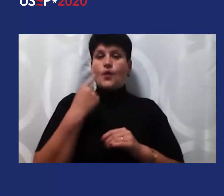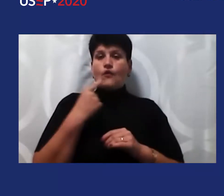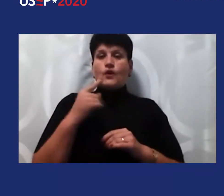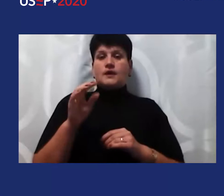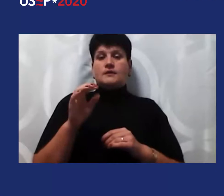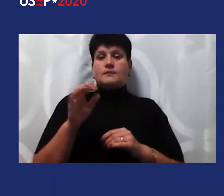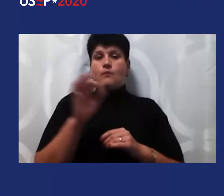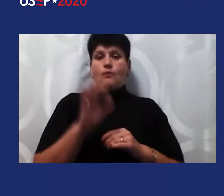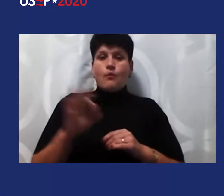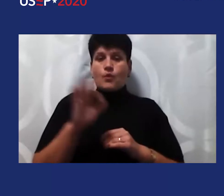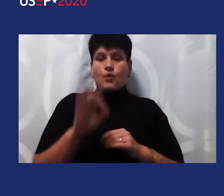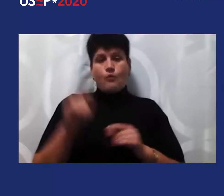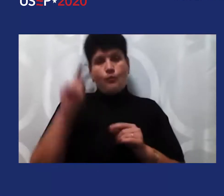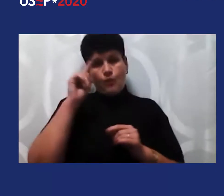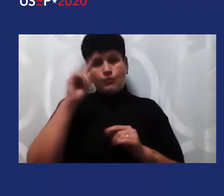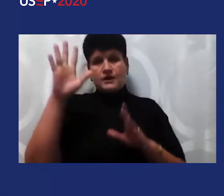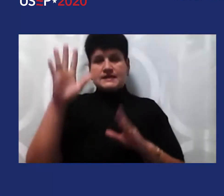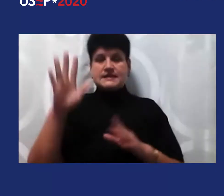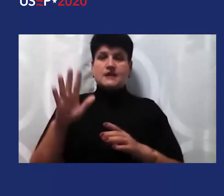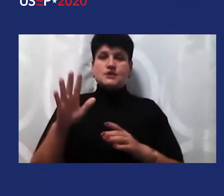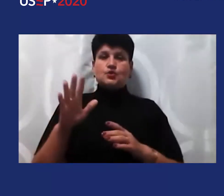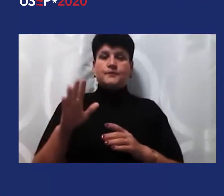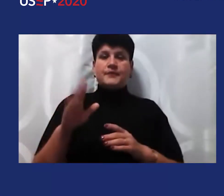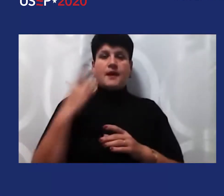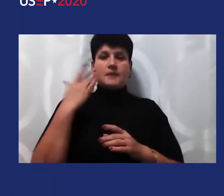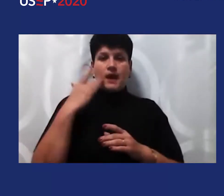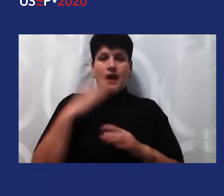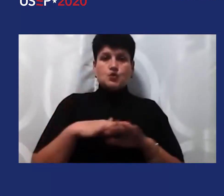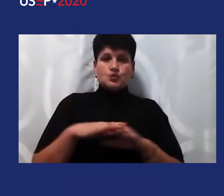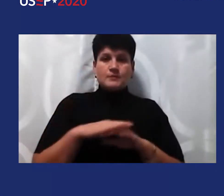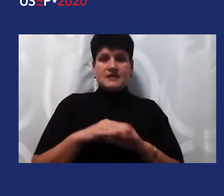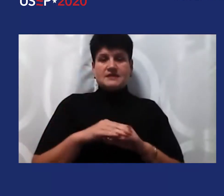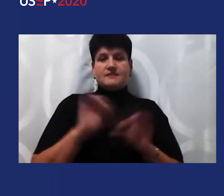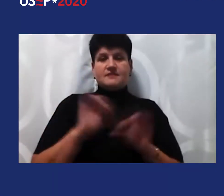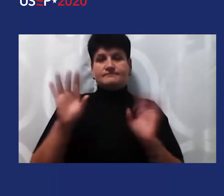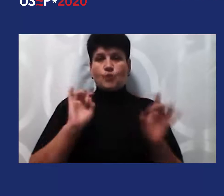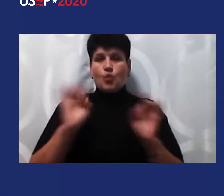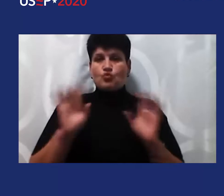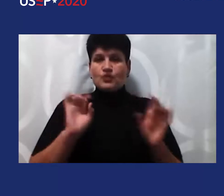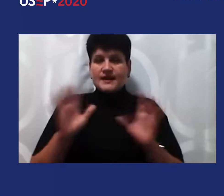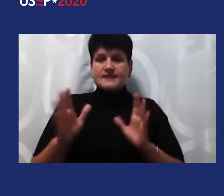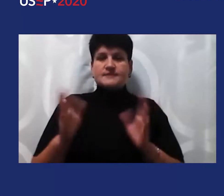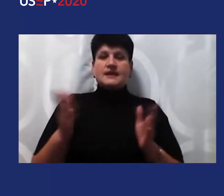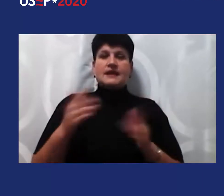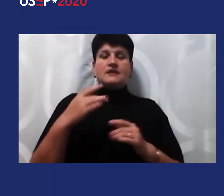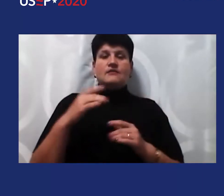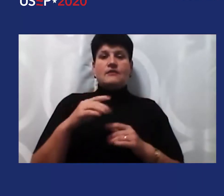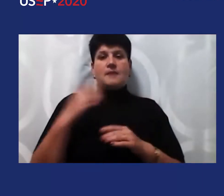this conference, at this webinar, or at CNN. I'm listening to CNN a lot lately,